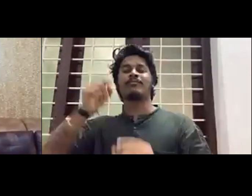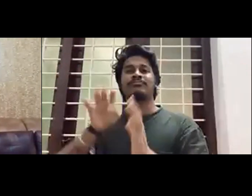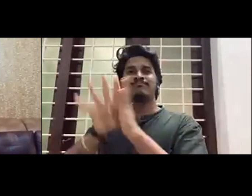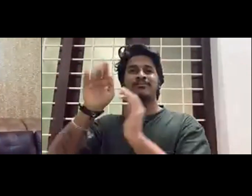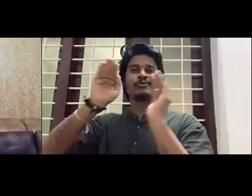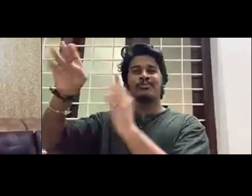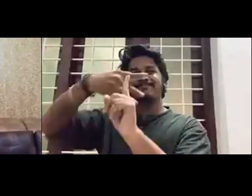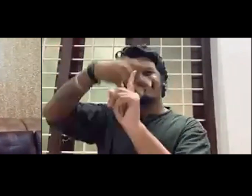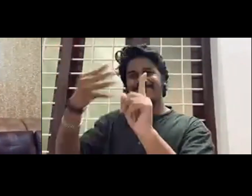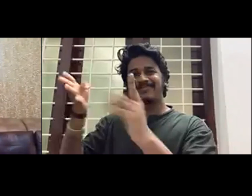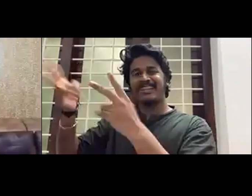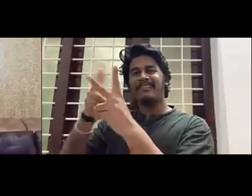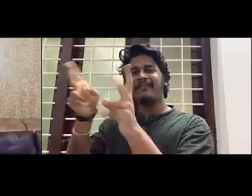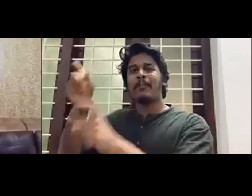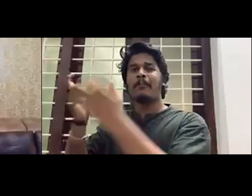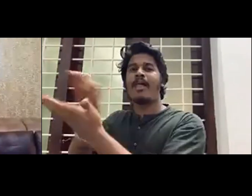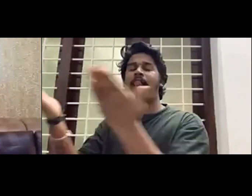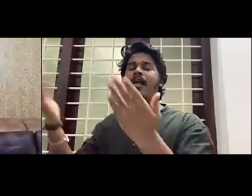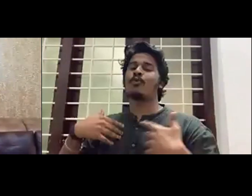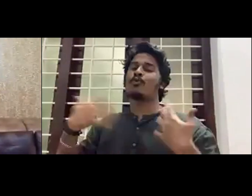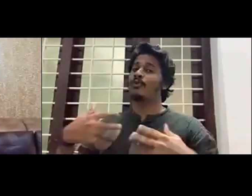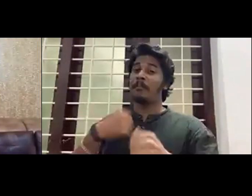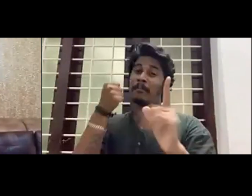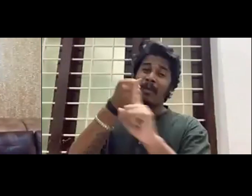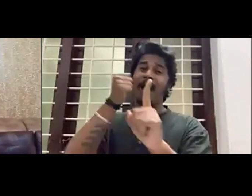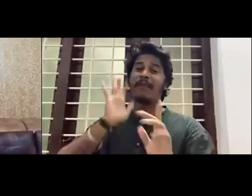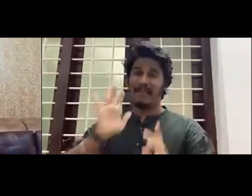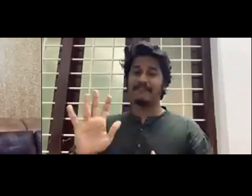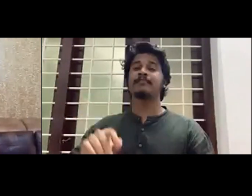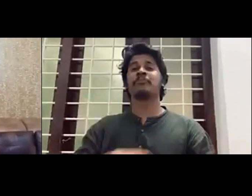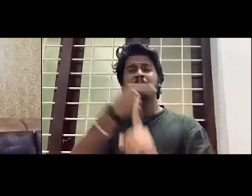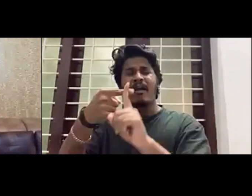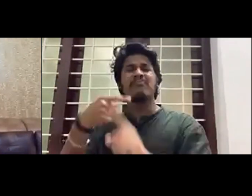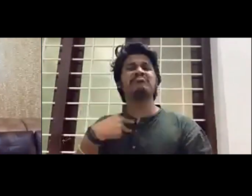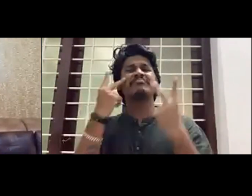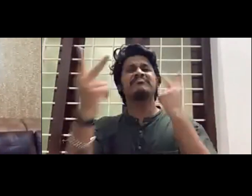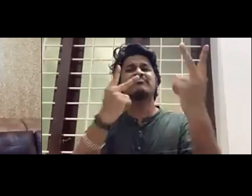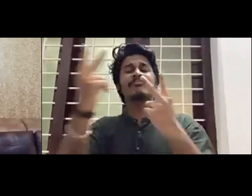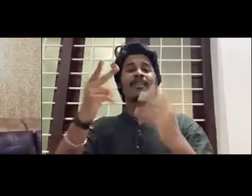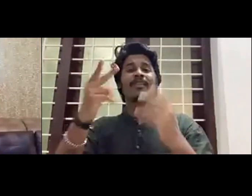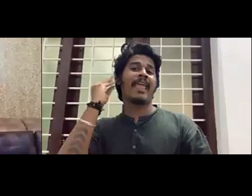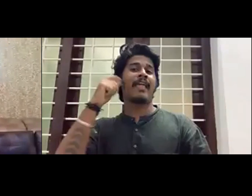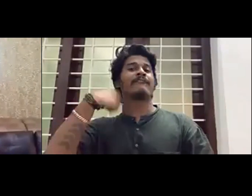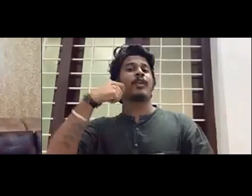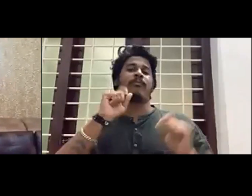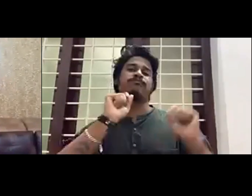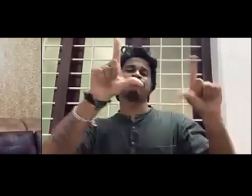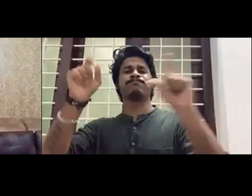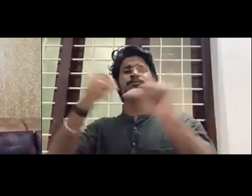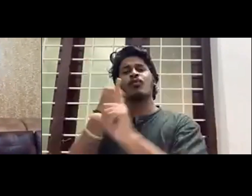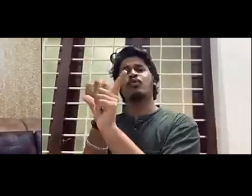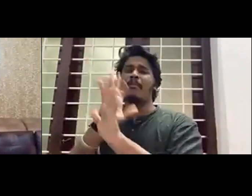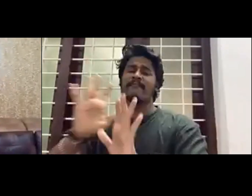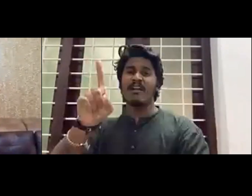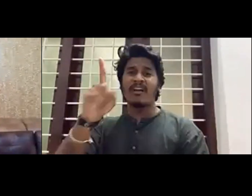million, thank you so much, for having this kind of a queer workshop where people could really learn, and it was quite impactful. And I have